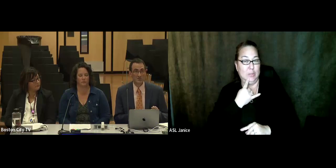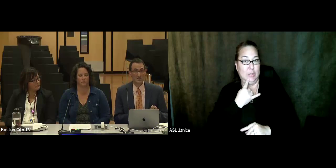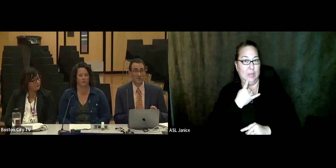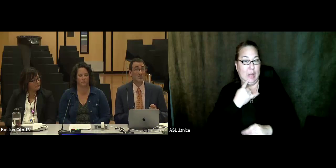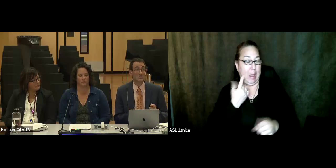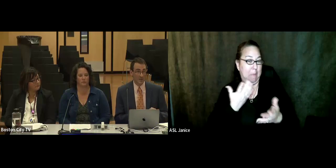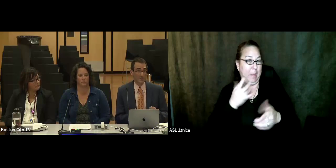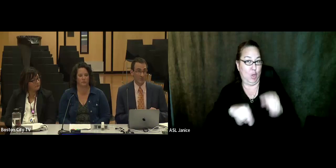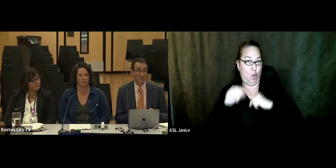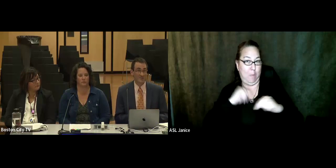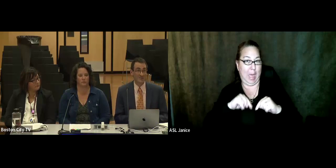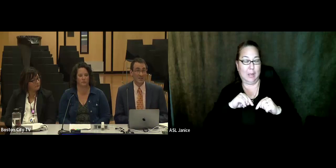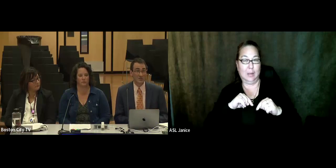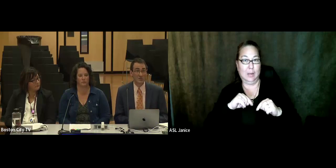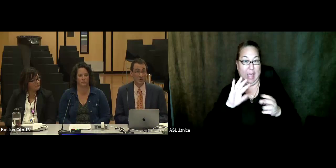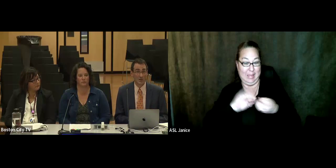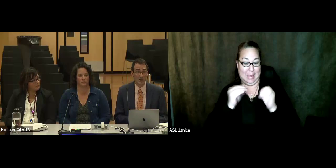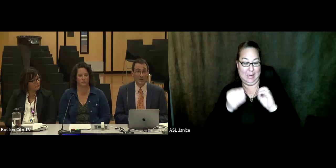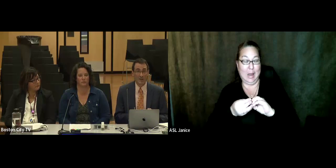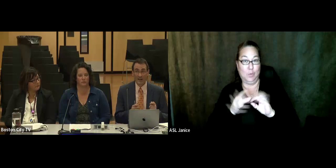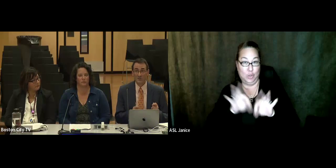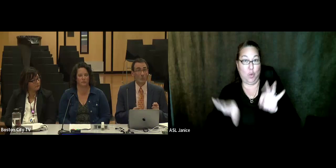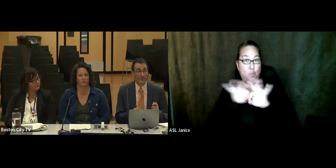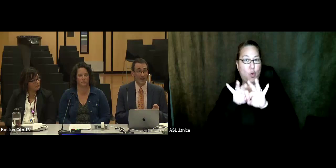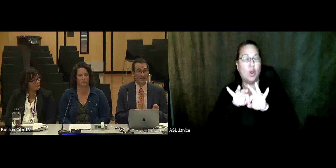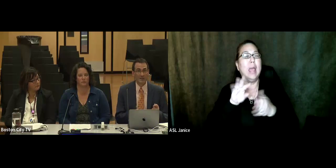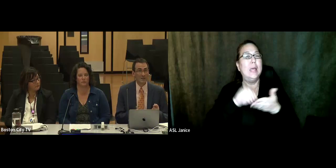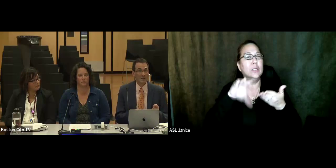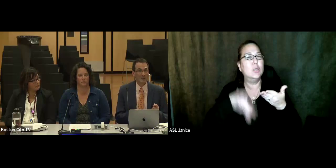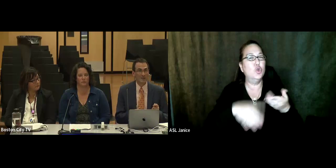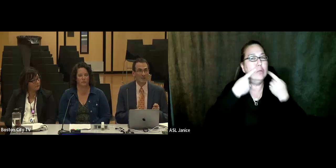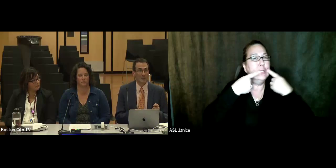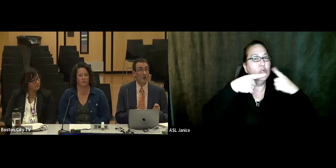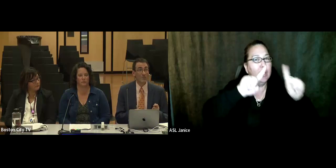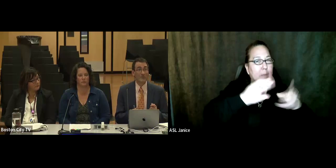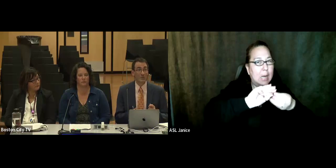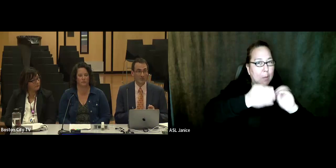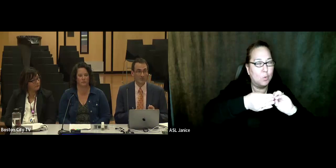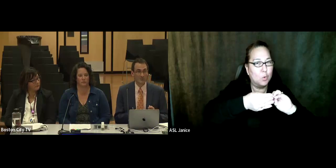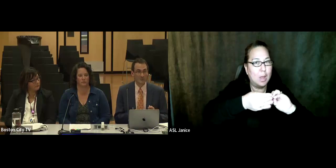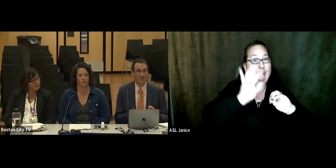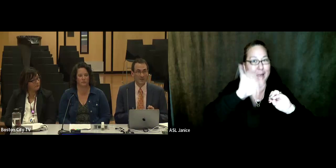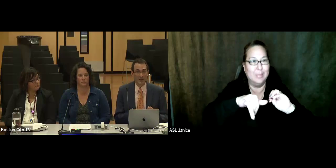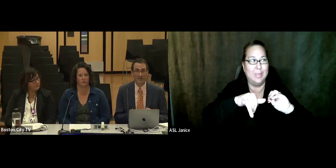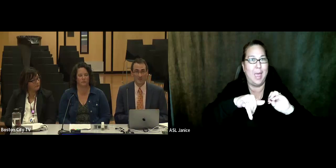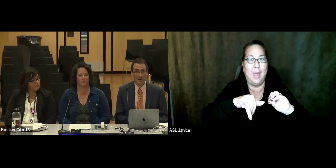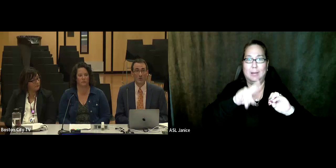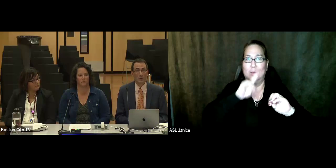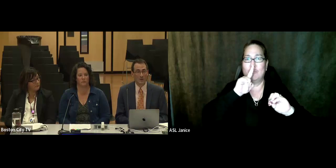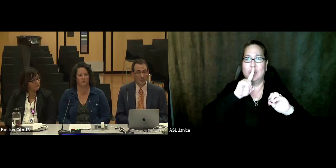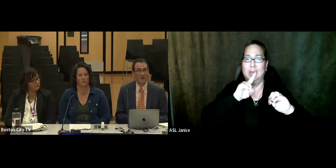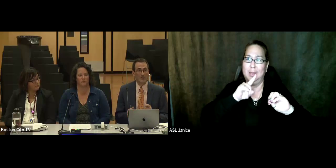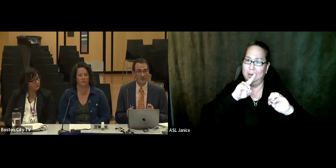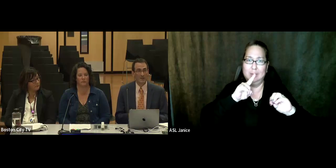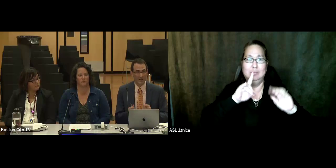is the student achievement number, which is the scaled score. Yep. That's the one that can go up everywhere. Right. And